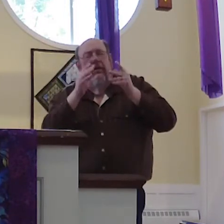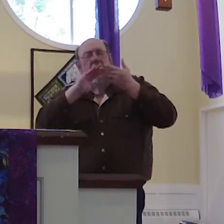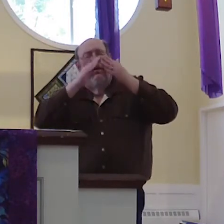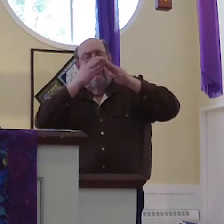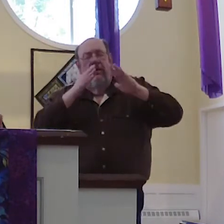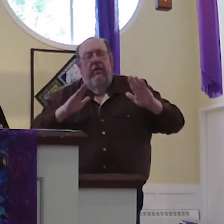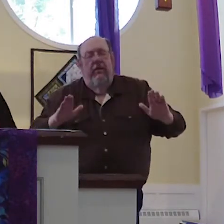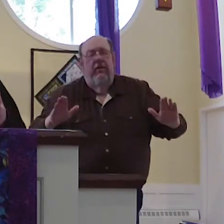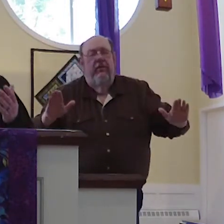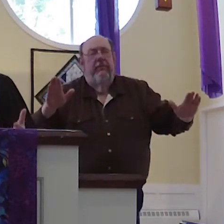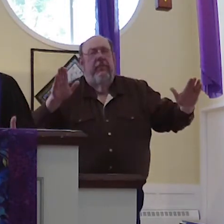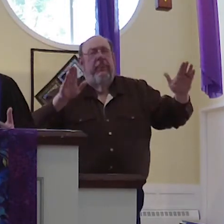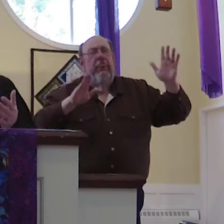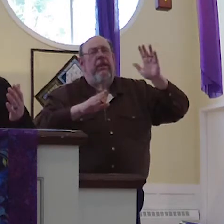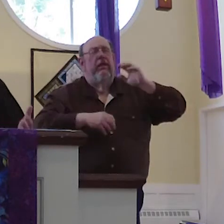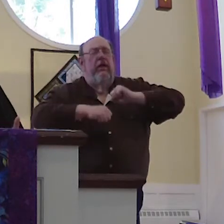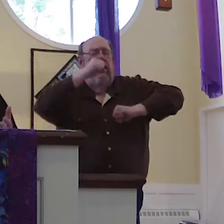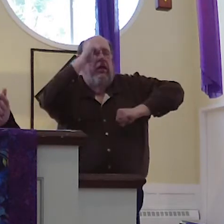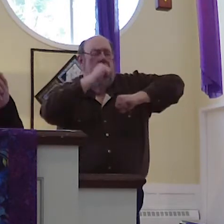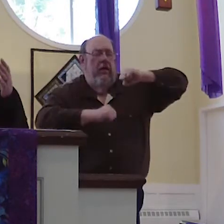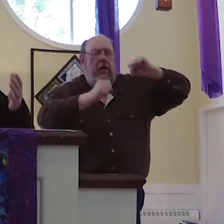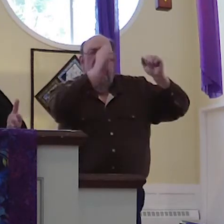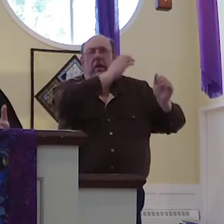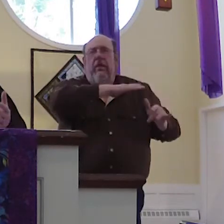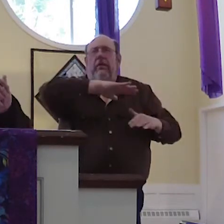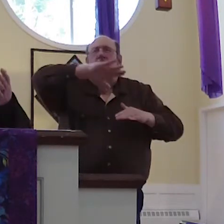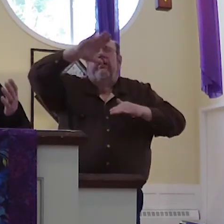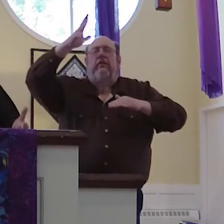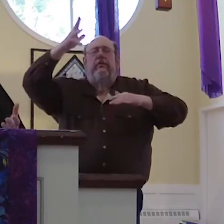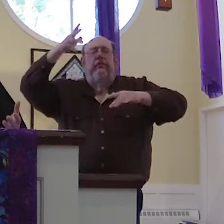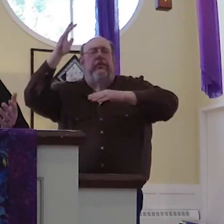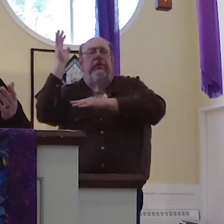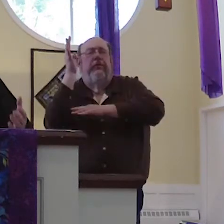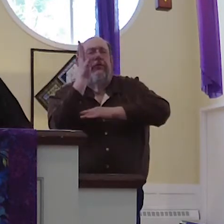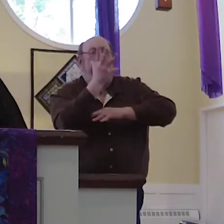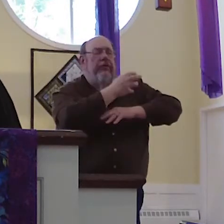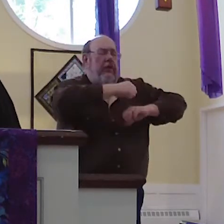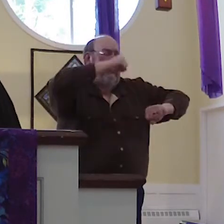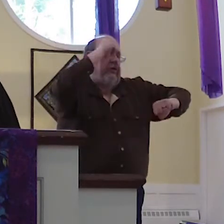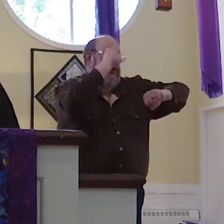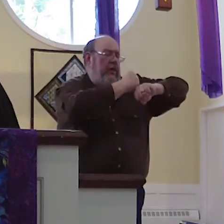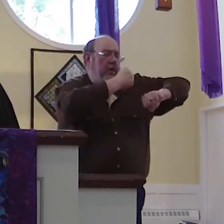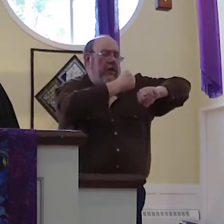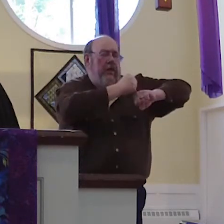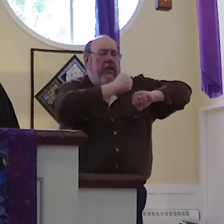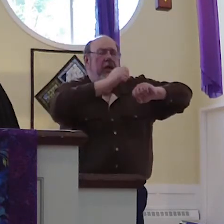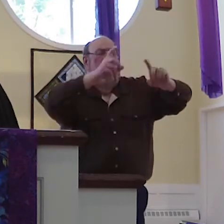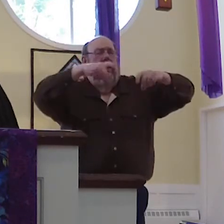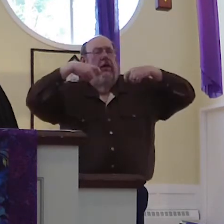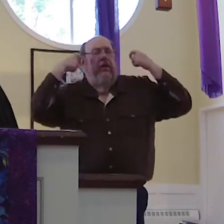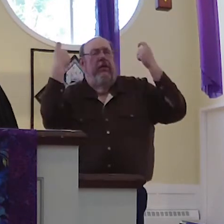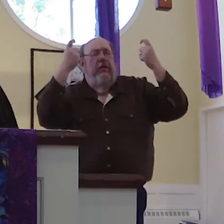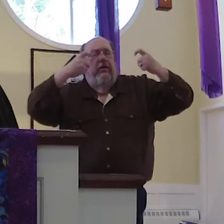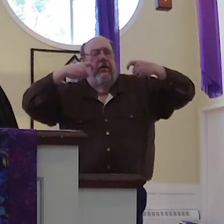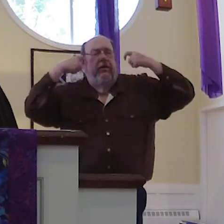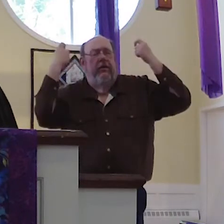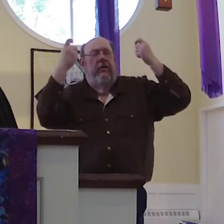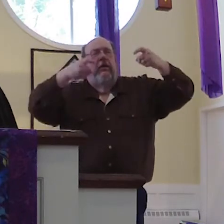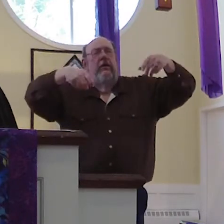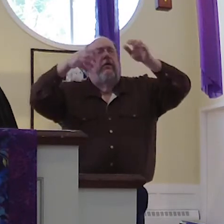inanimate parts of creation, the mountains and the trees and the rocks, they will rejoice and cheer.